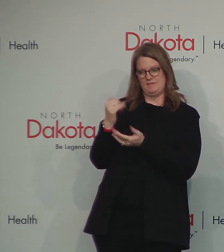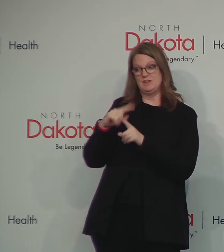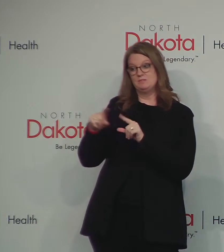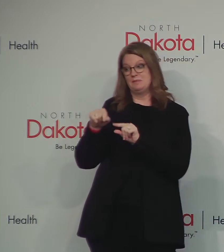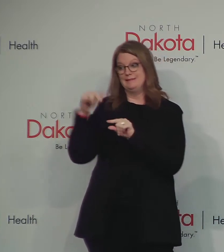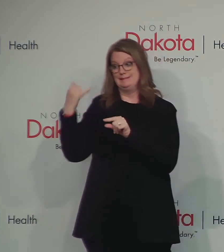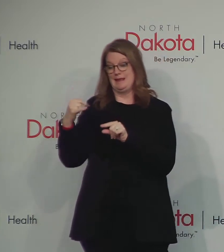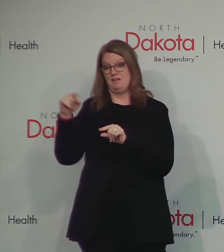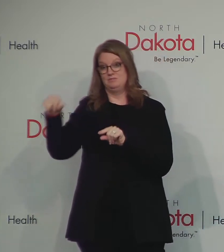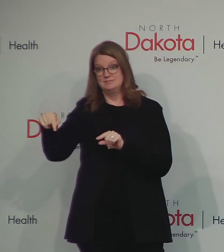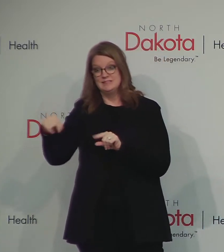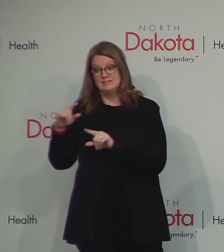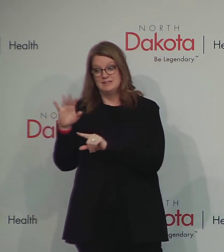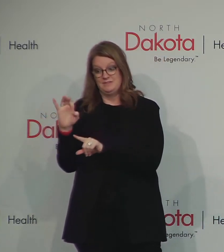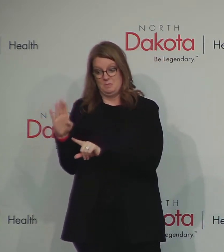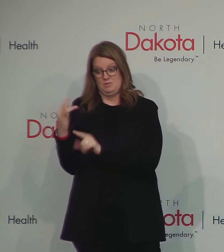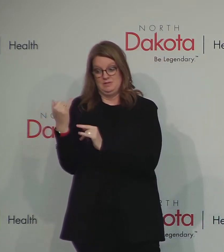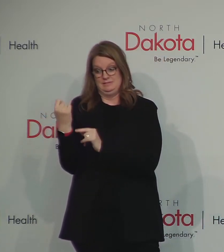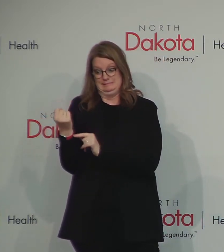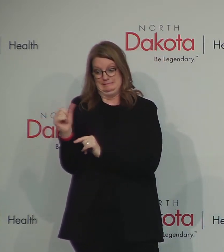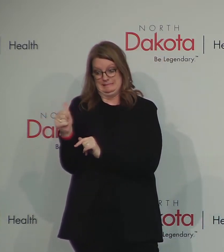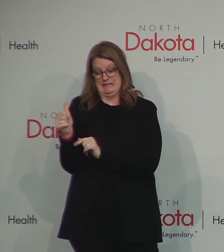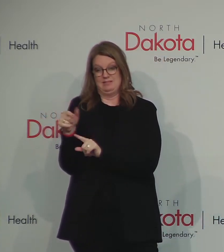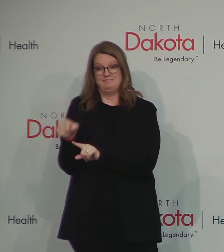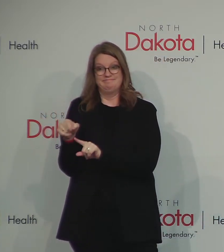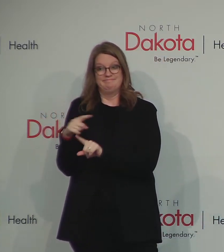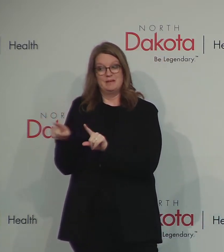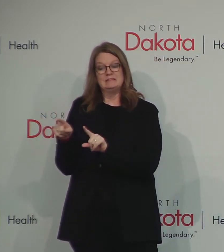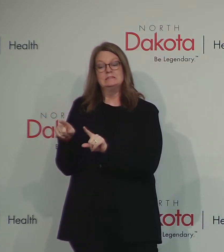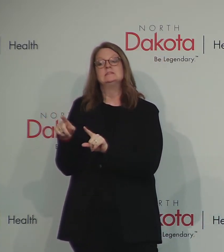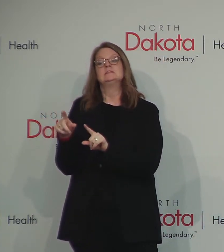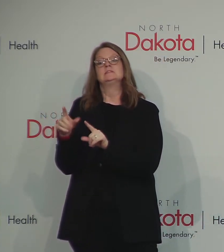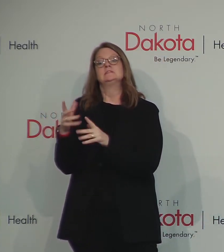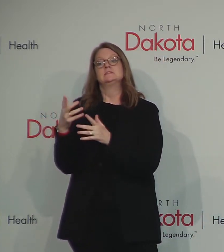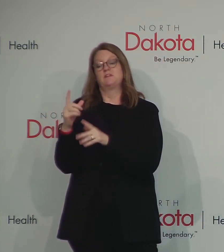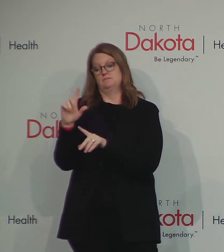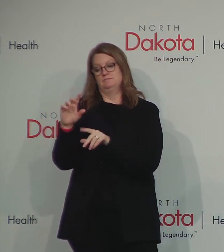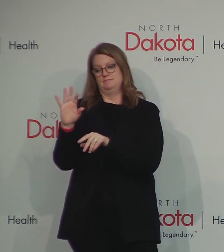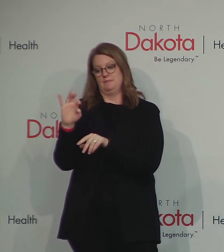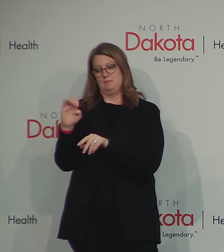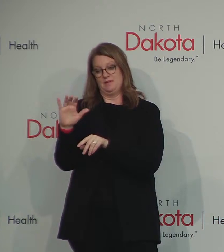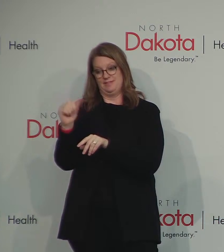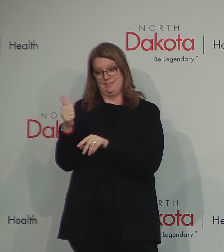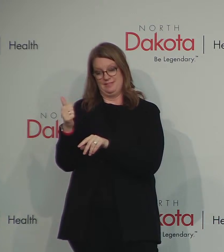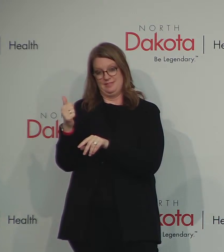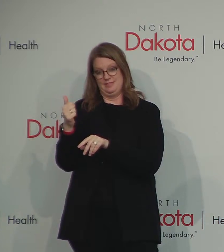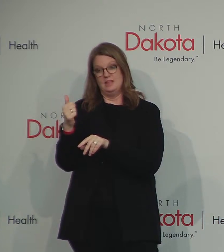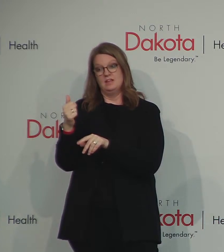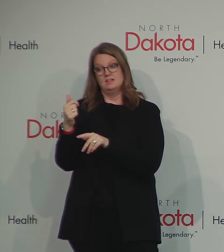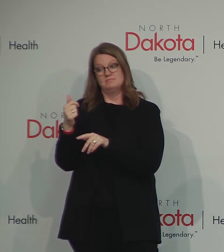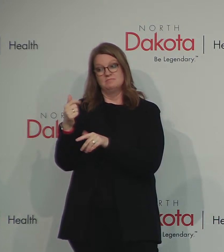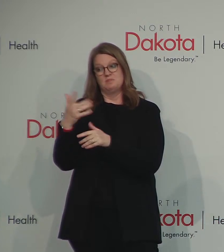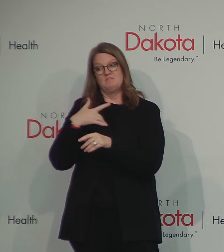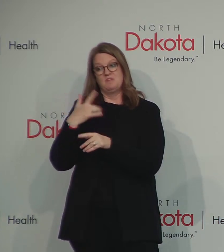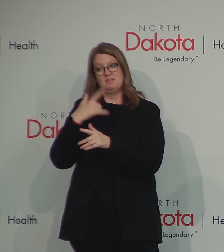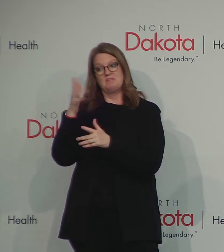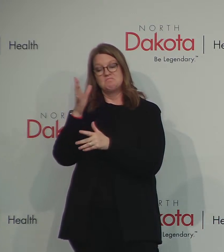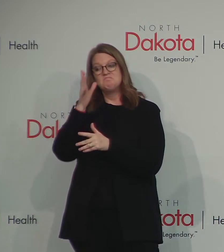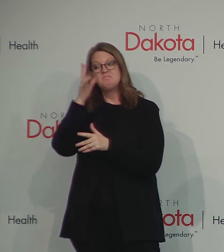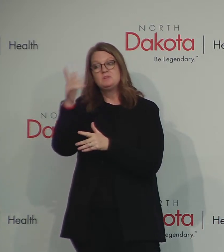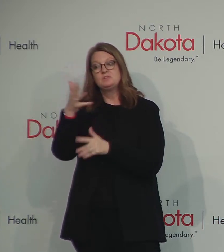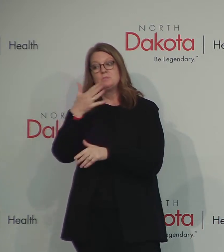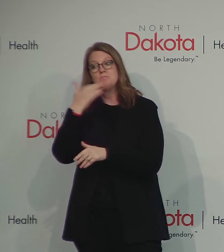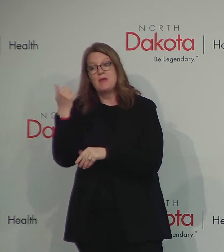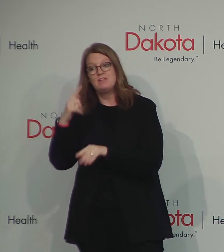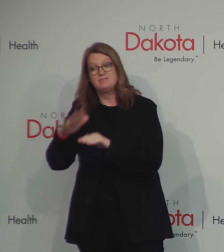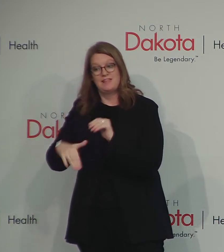or where the finish line will be, we believe that we've got a easier path ahead of us than behind us, and we